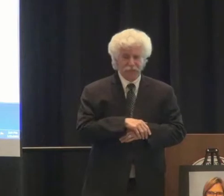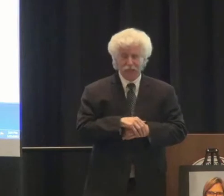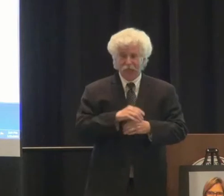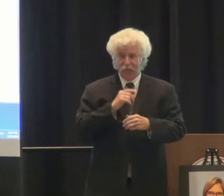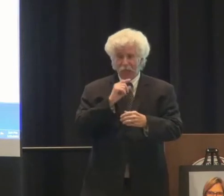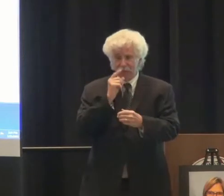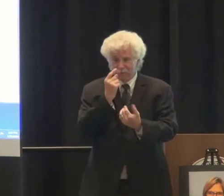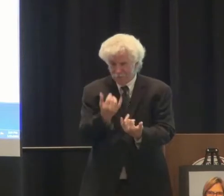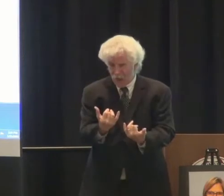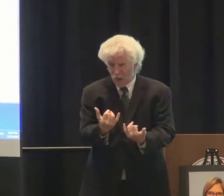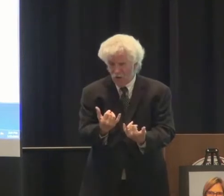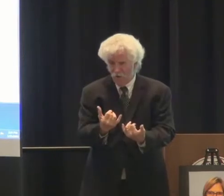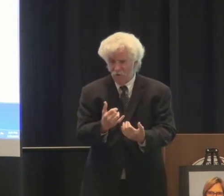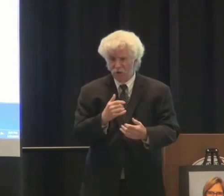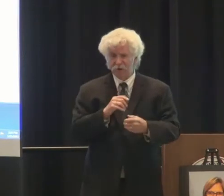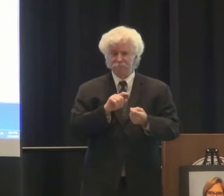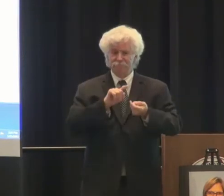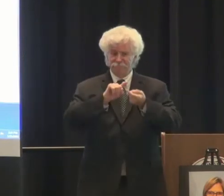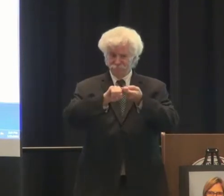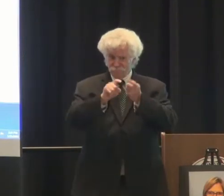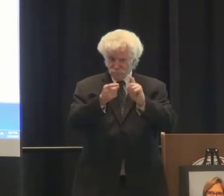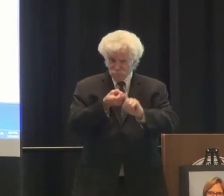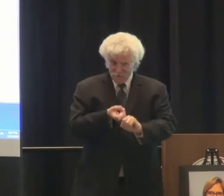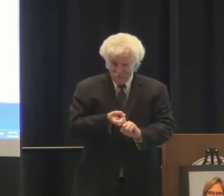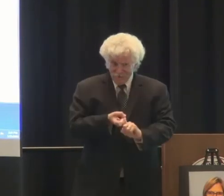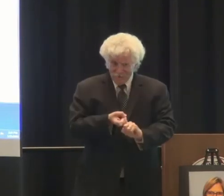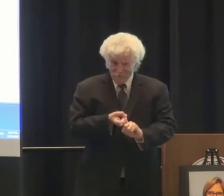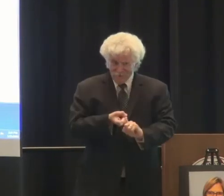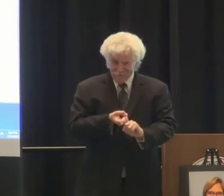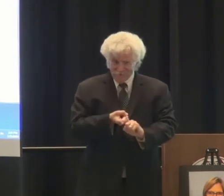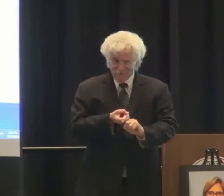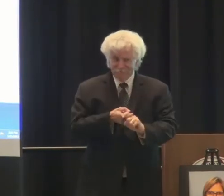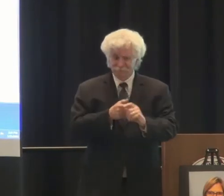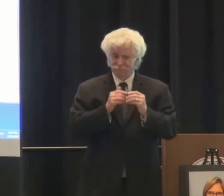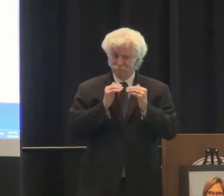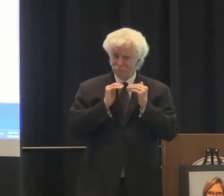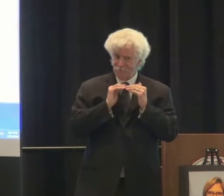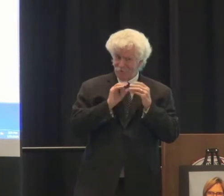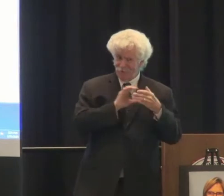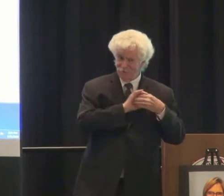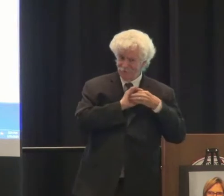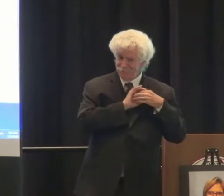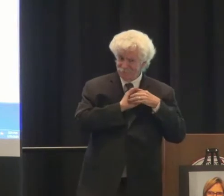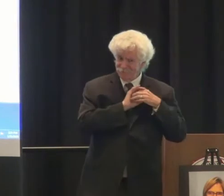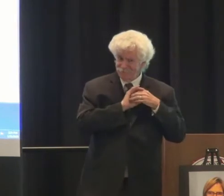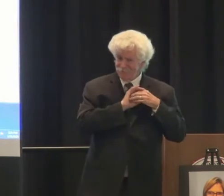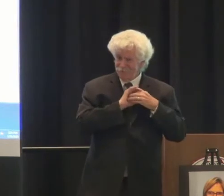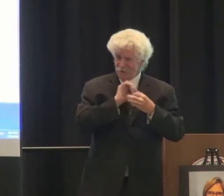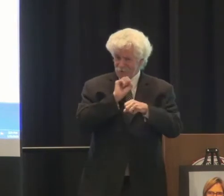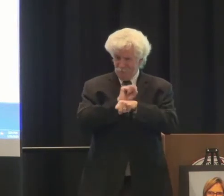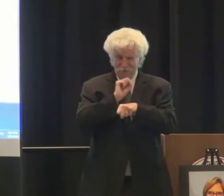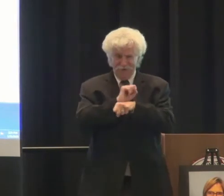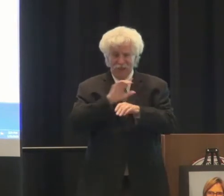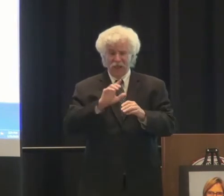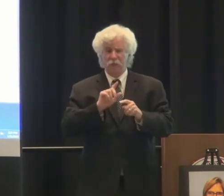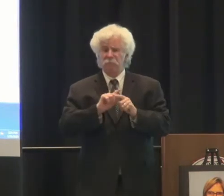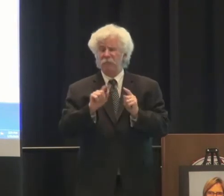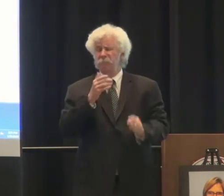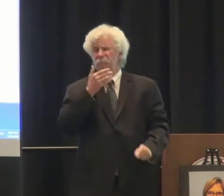poem. How touching, how beautiful. And now we have a friend, a